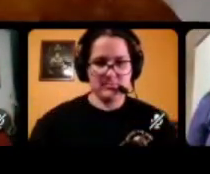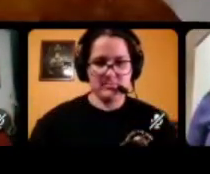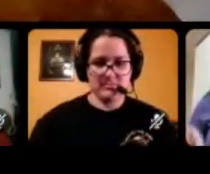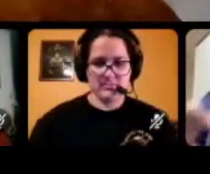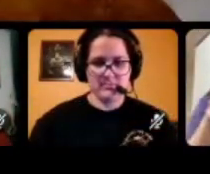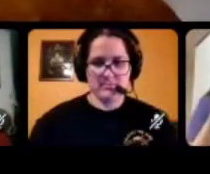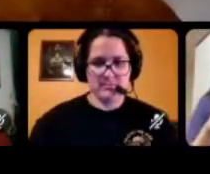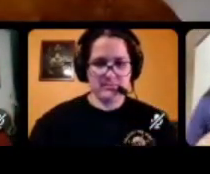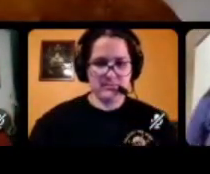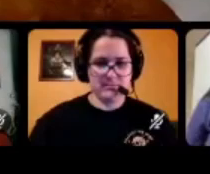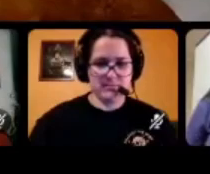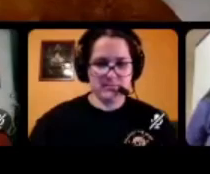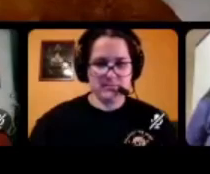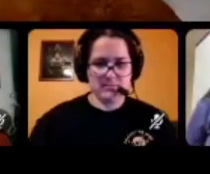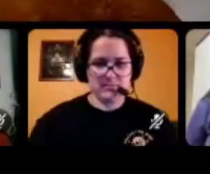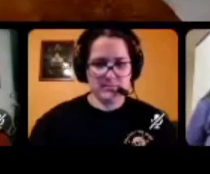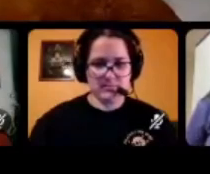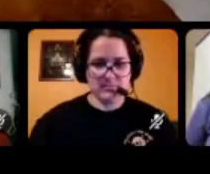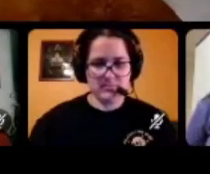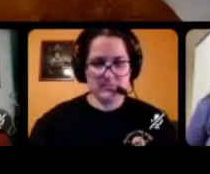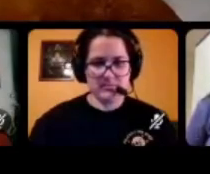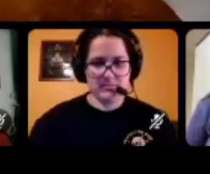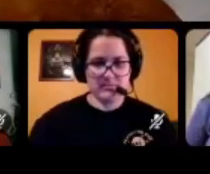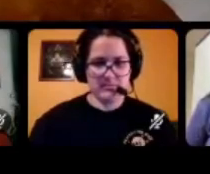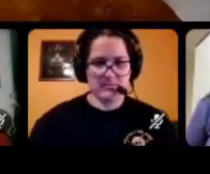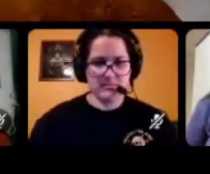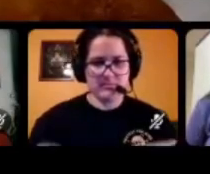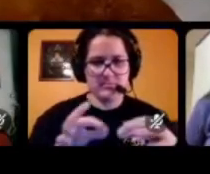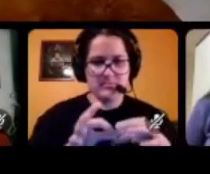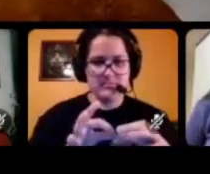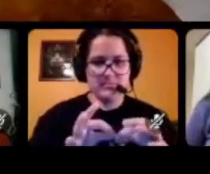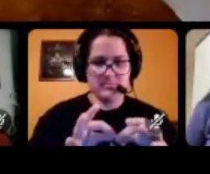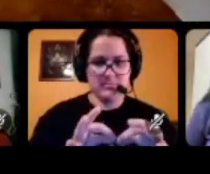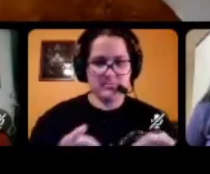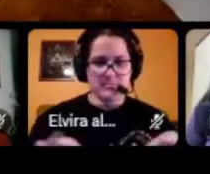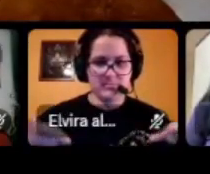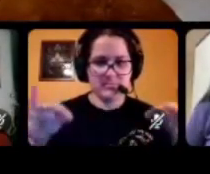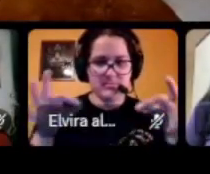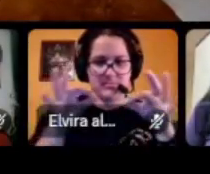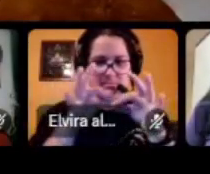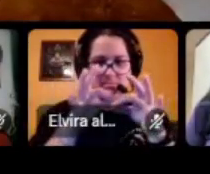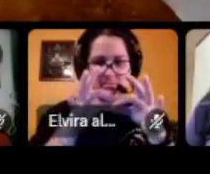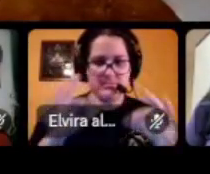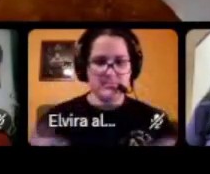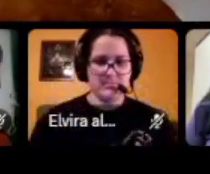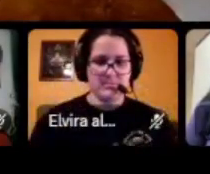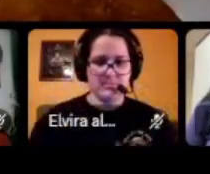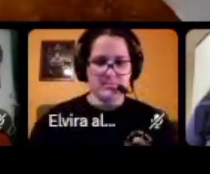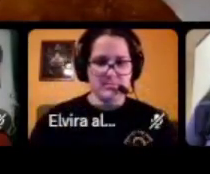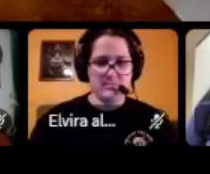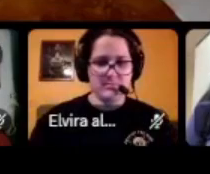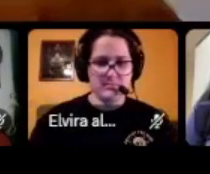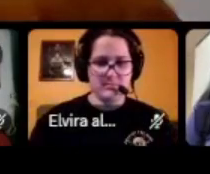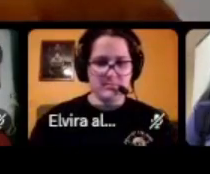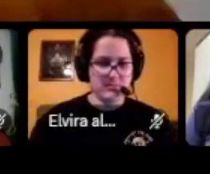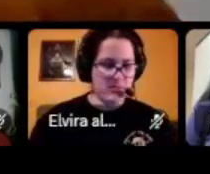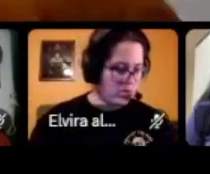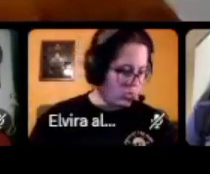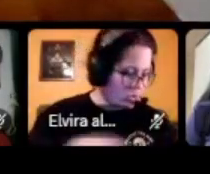And later we'll find out that what you do with your mouth when you sign is also very important. So a lot of the time the more important